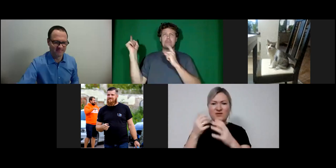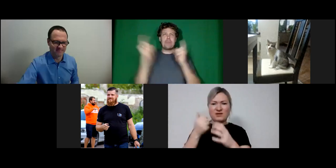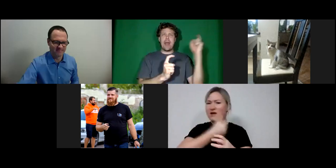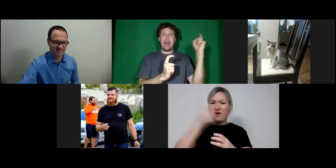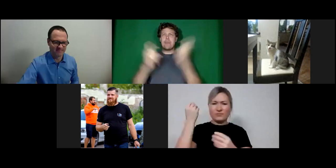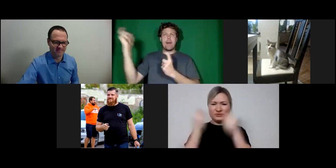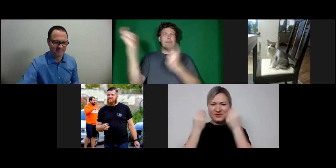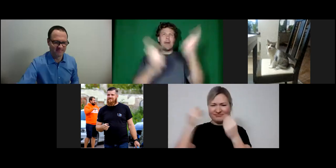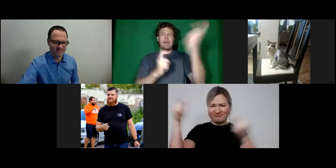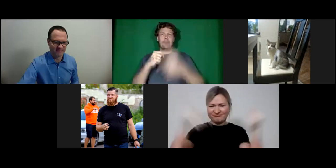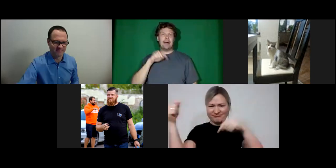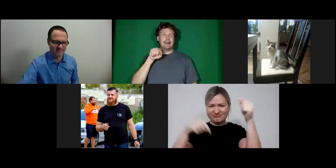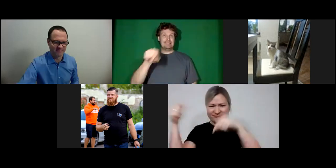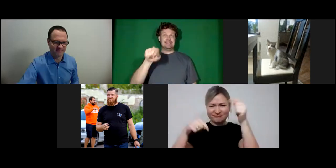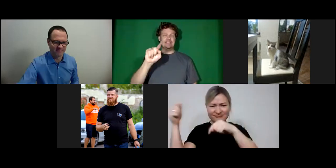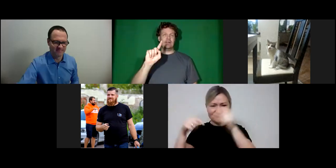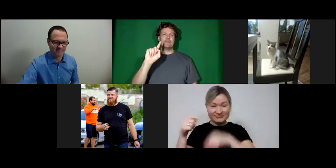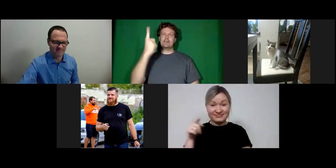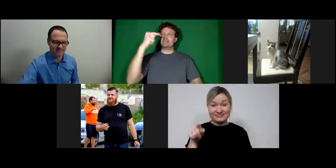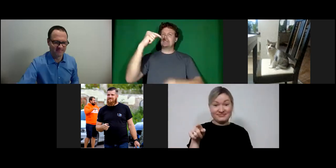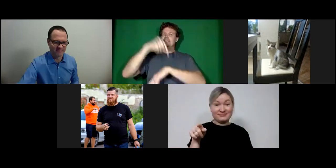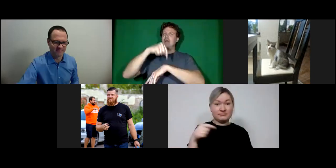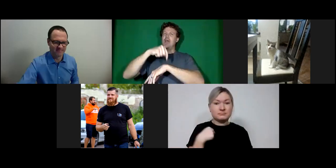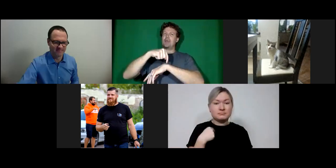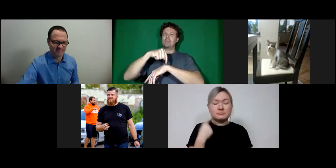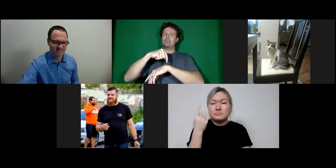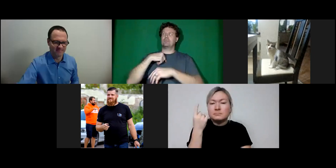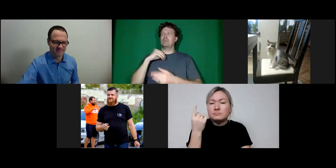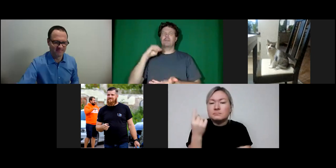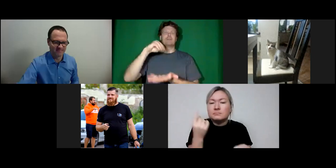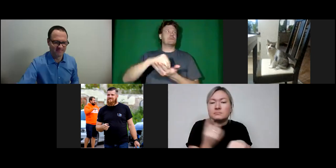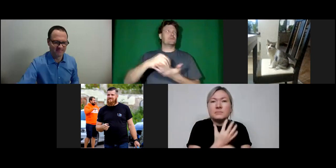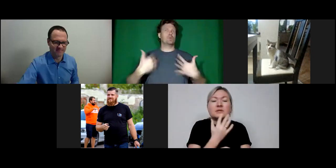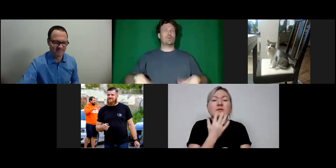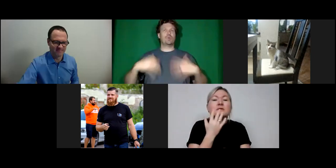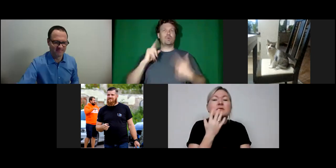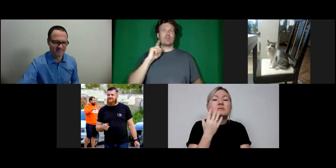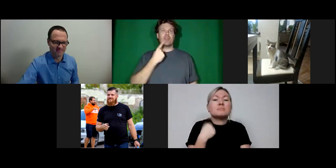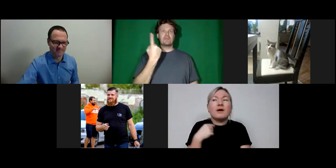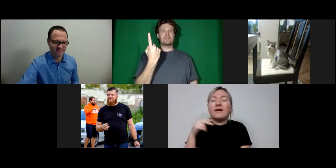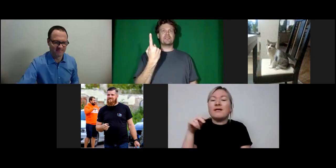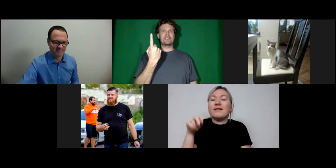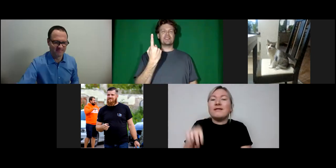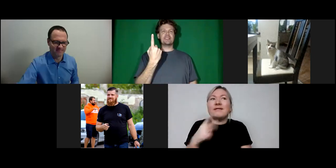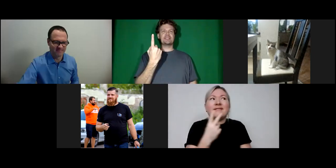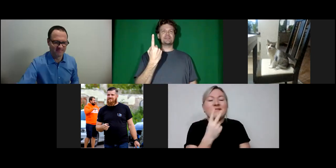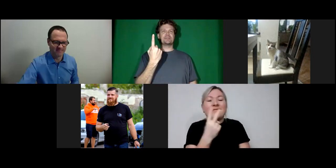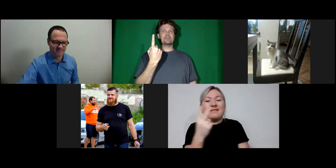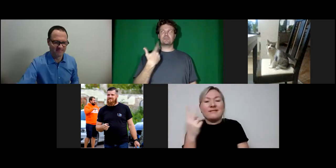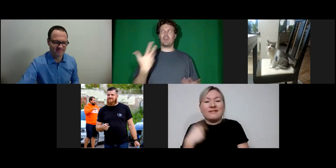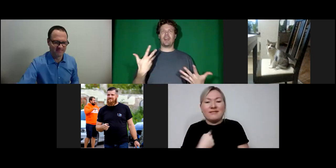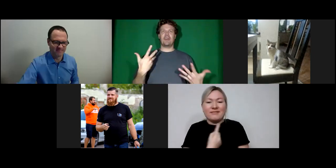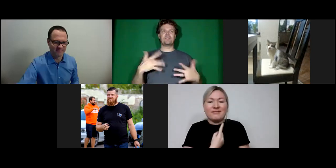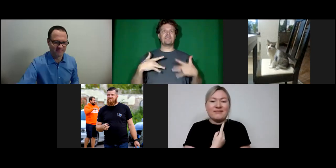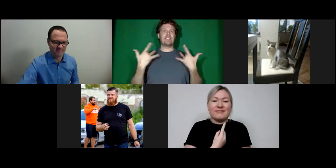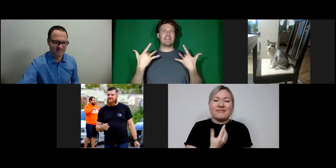The world's best basketball players were there, and it was the first time that I had experienced such a milestone. I was the